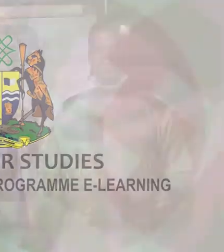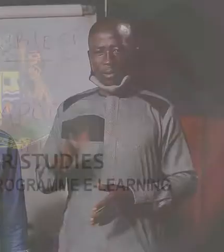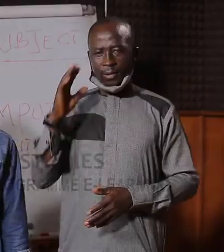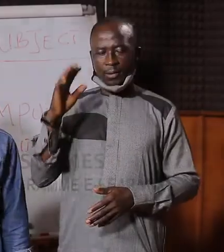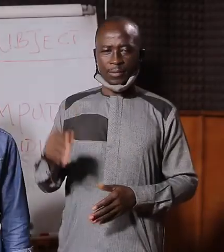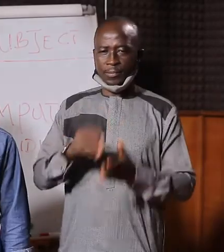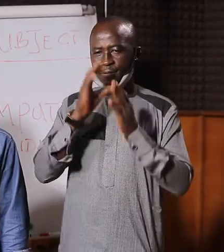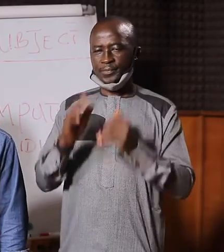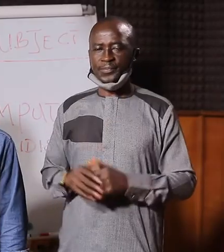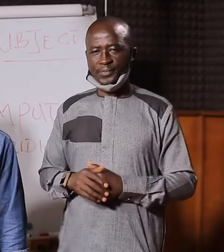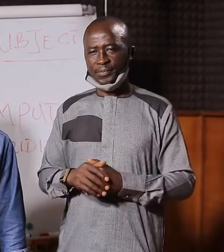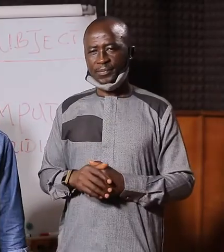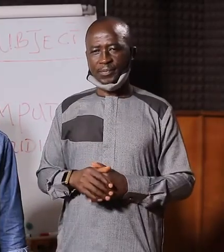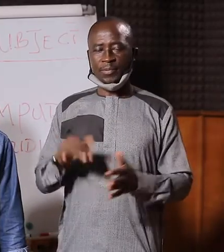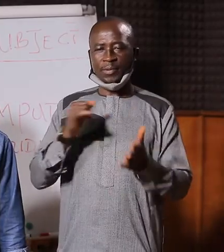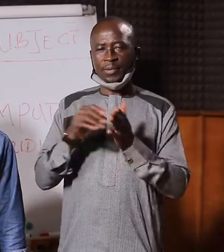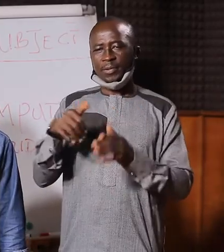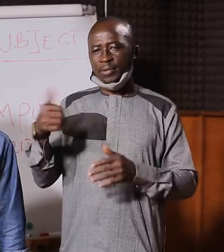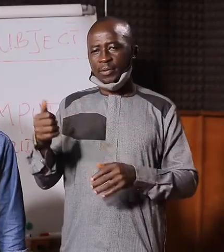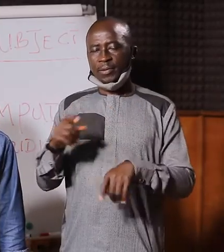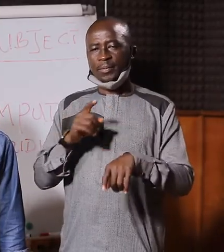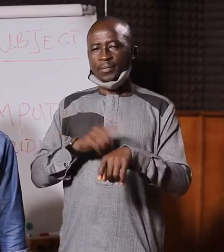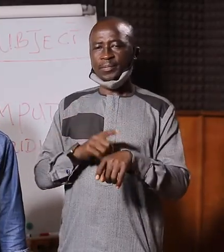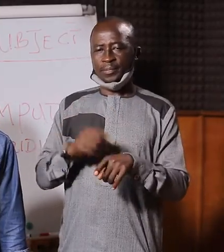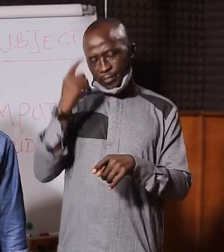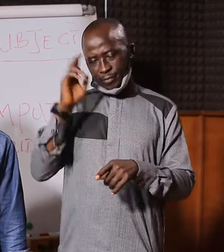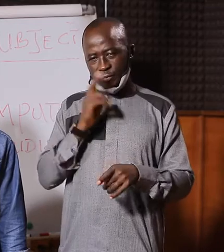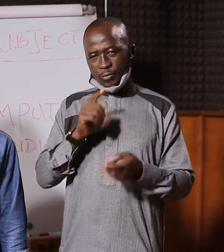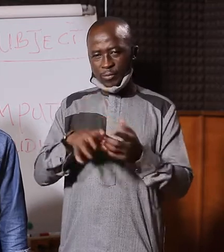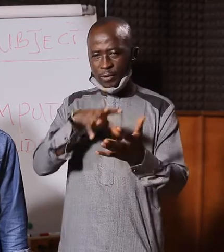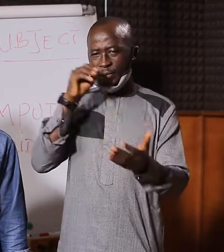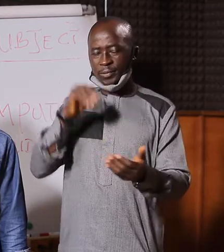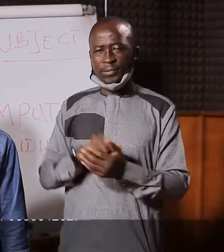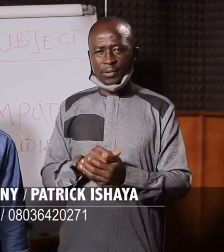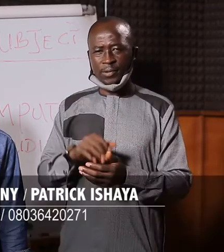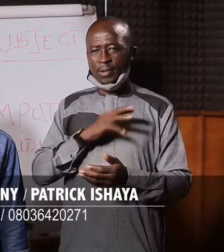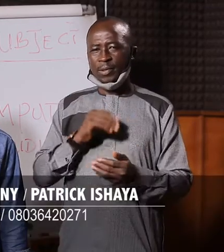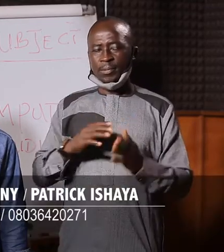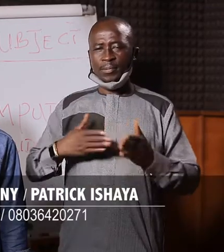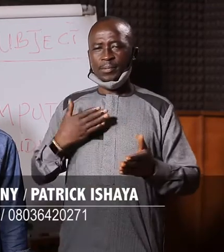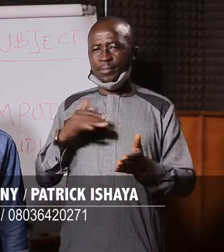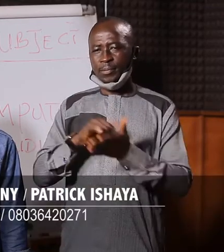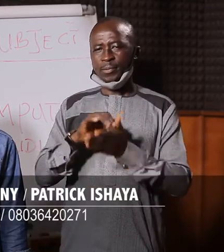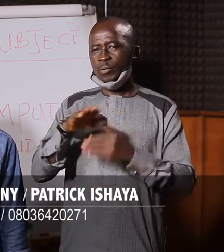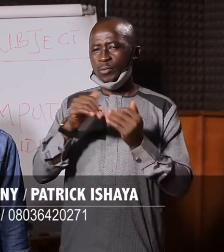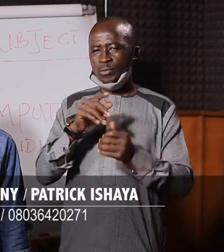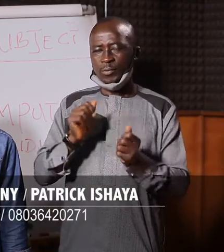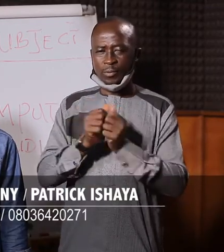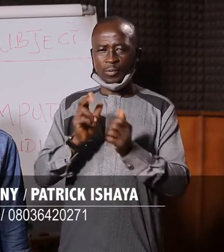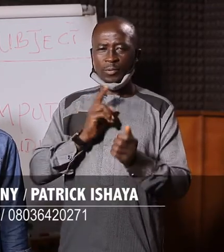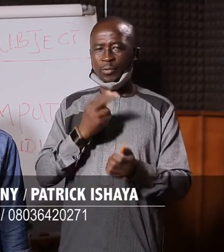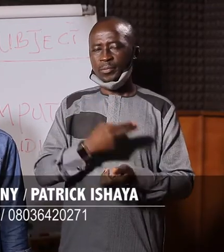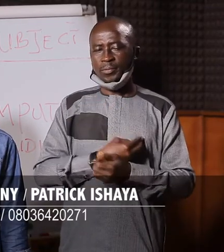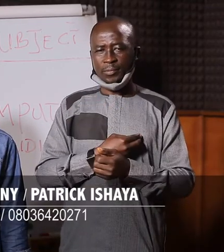Hi learners, it's another awesome opportunity for us to learn, and I'm grateful that you're still with us,